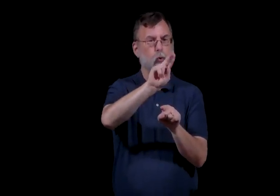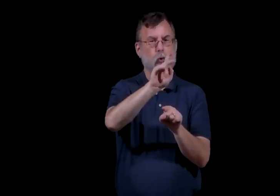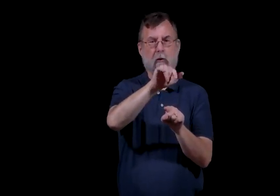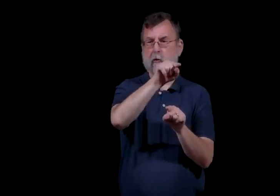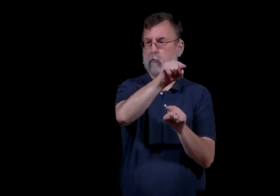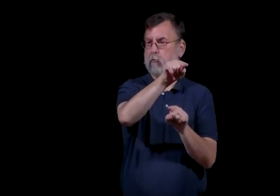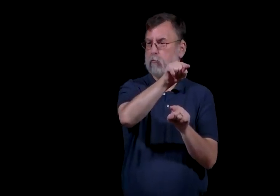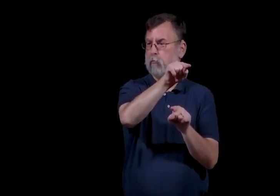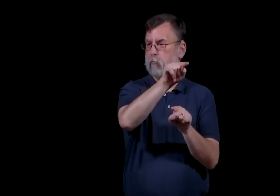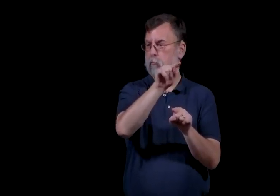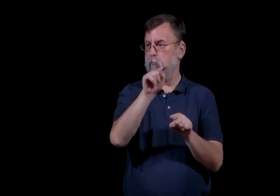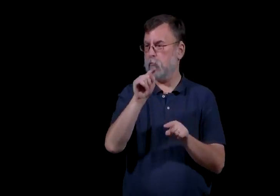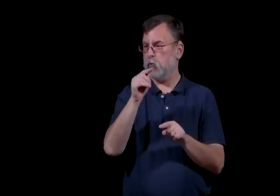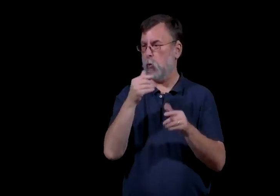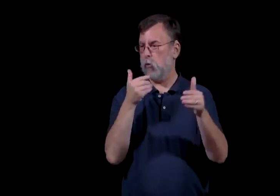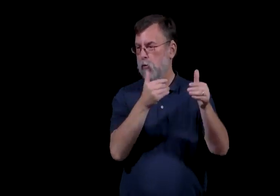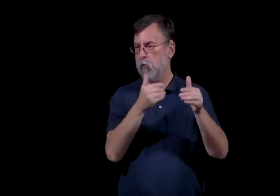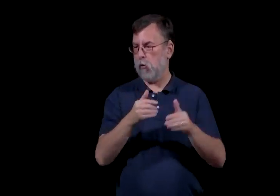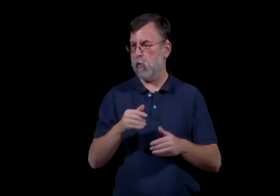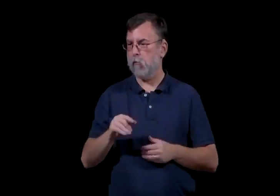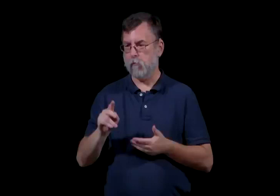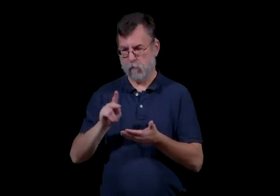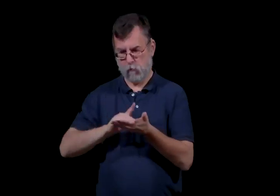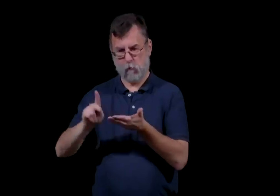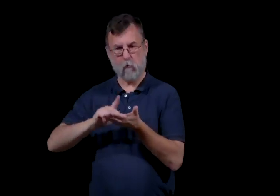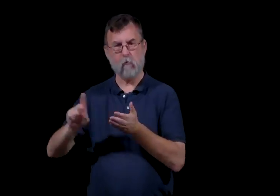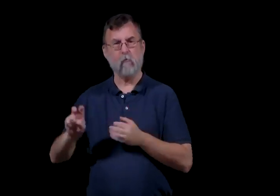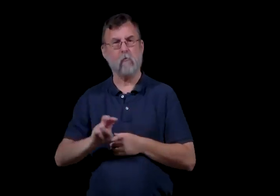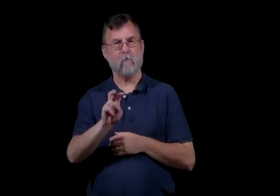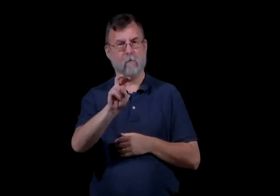And so that was part of Europe.